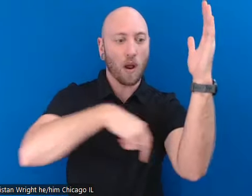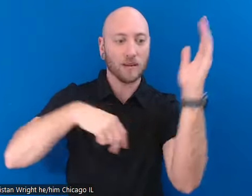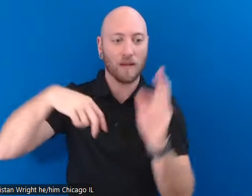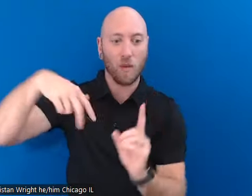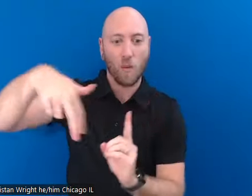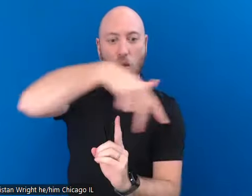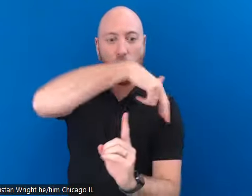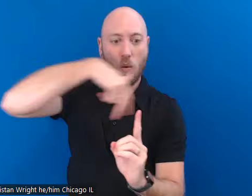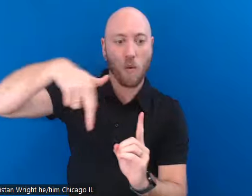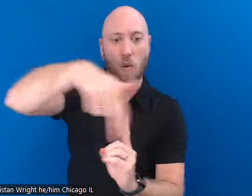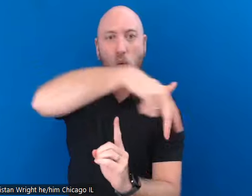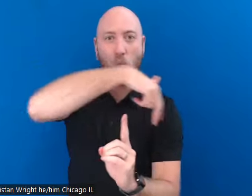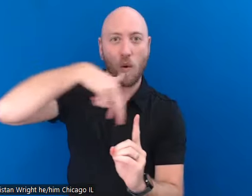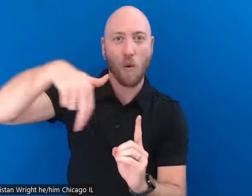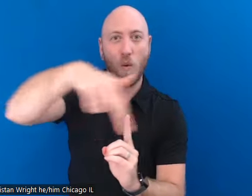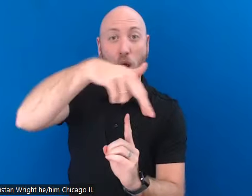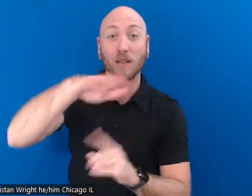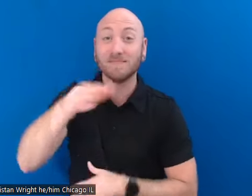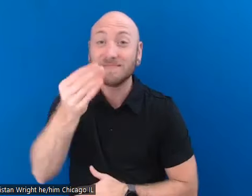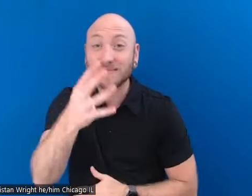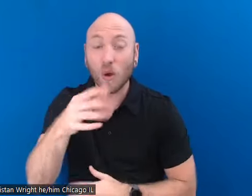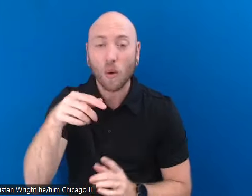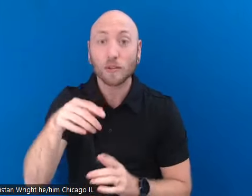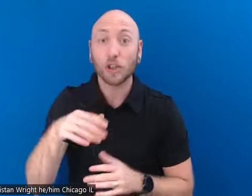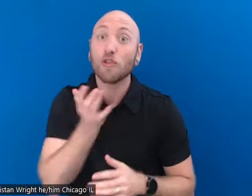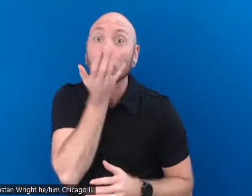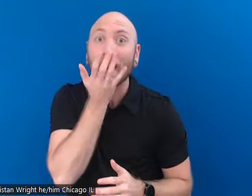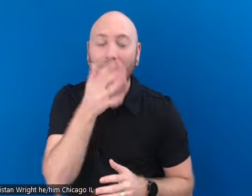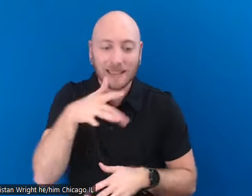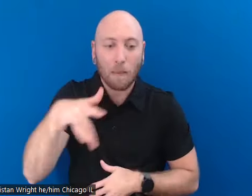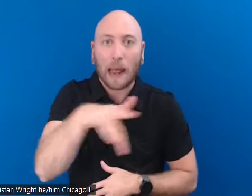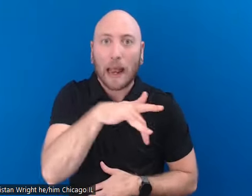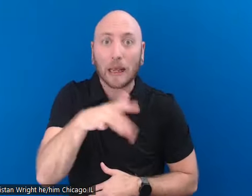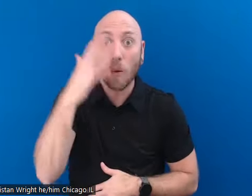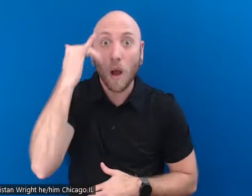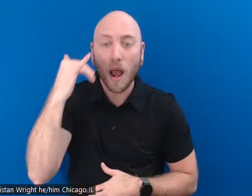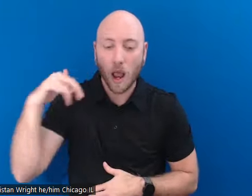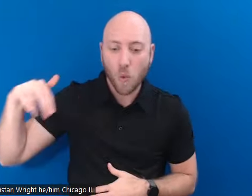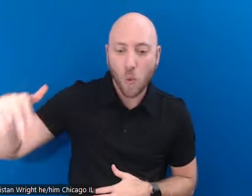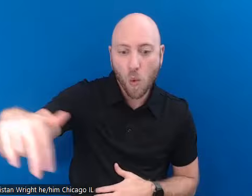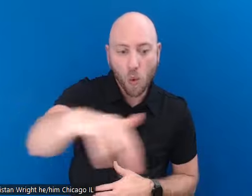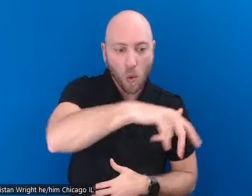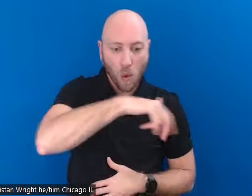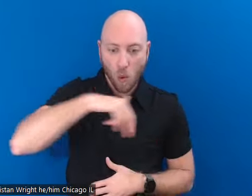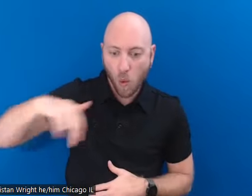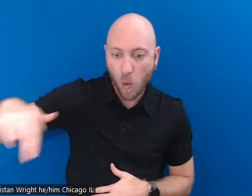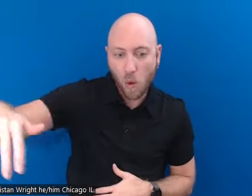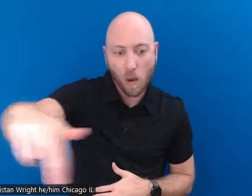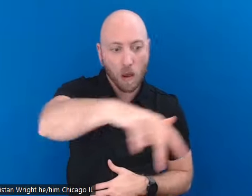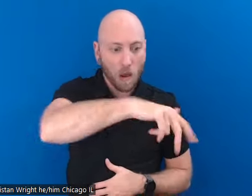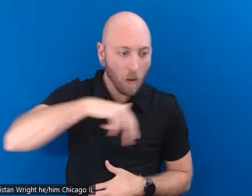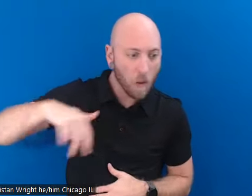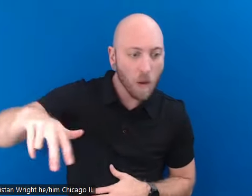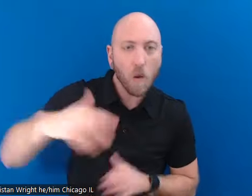grass just because of me walking around it over and over again. Um, we moved around a